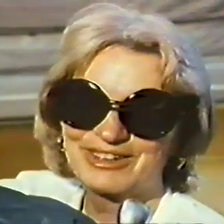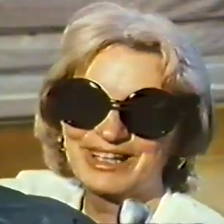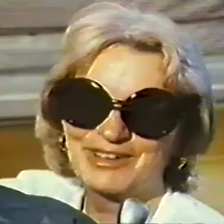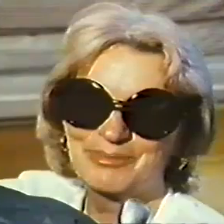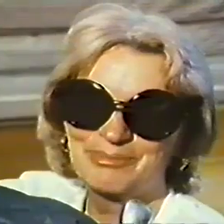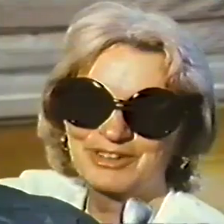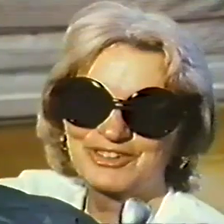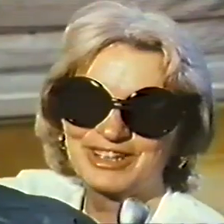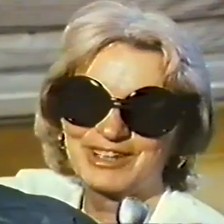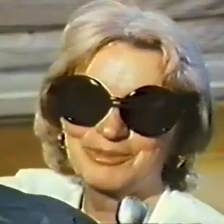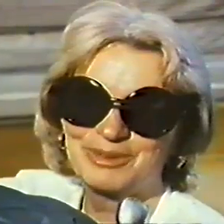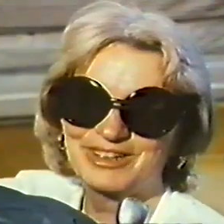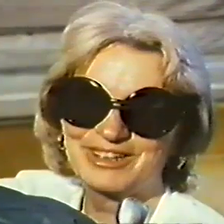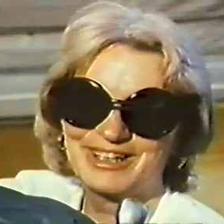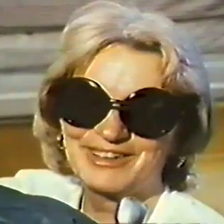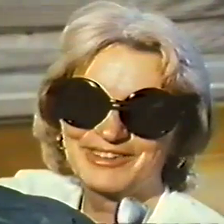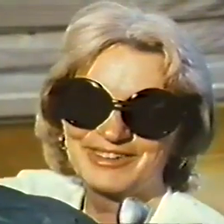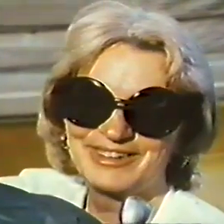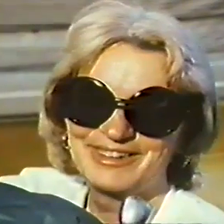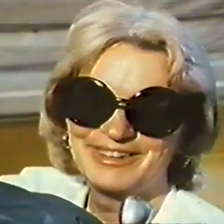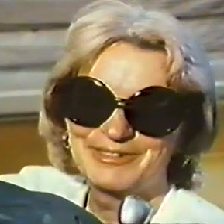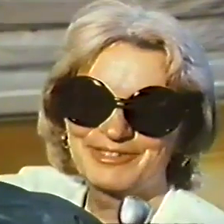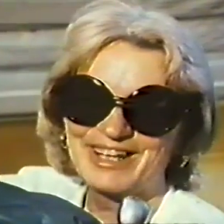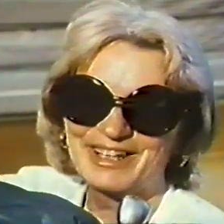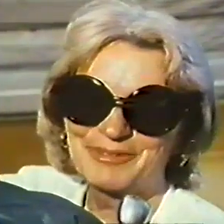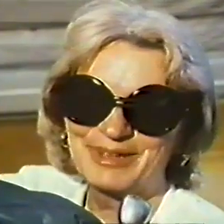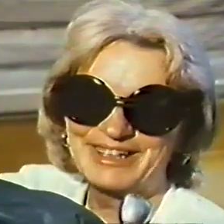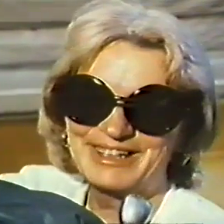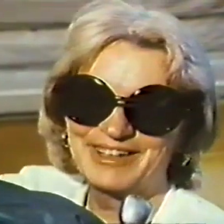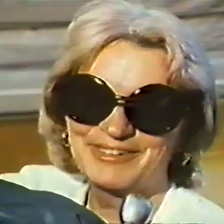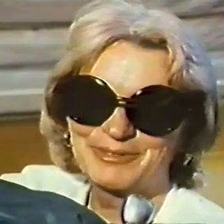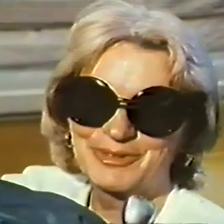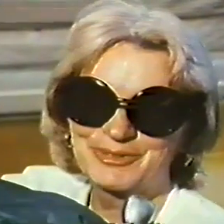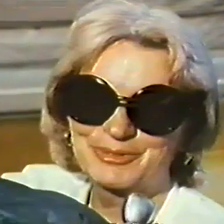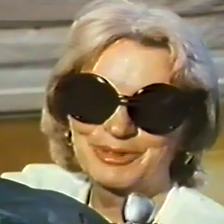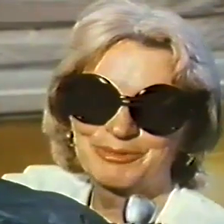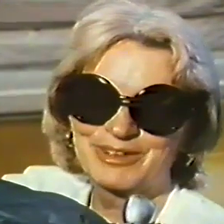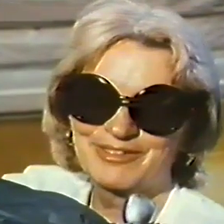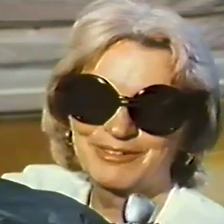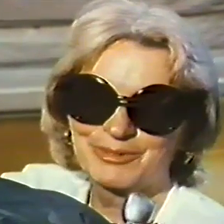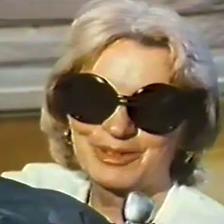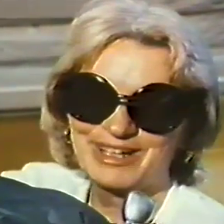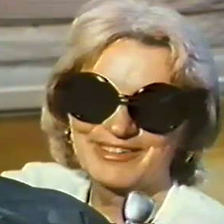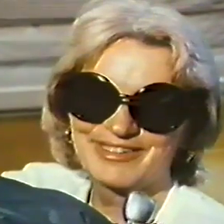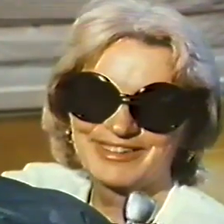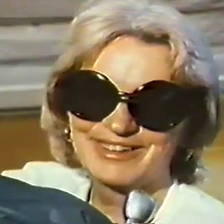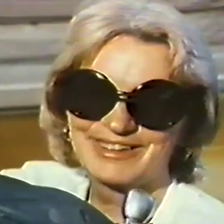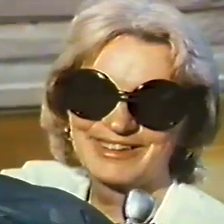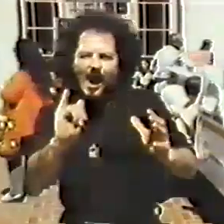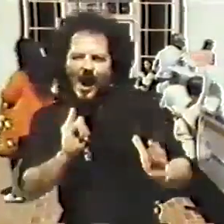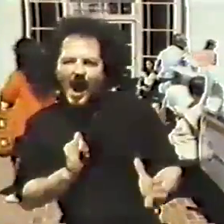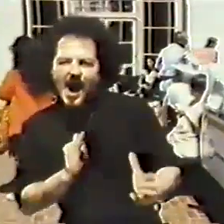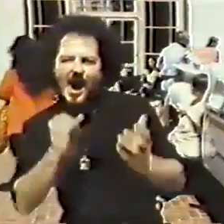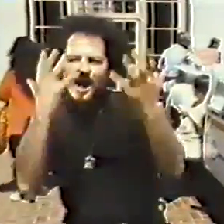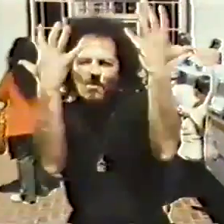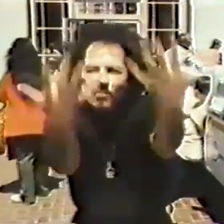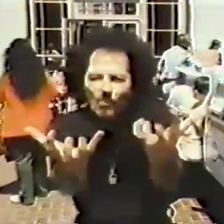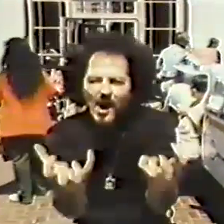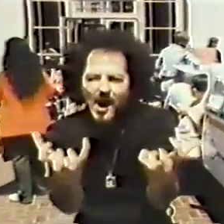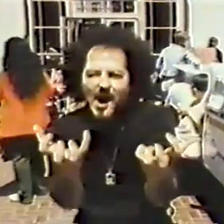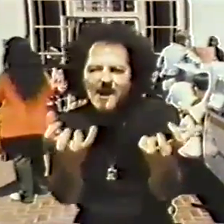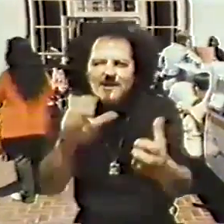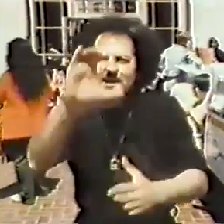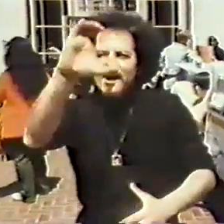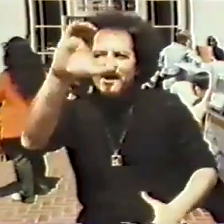walk together, march together, wheel together, find our way down the road toward real civil rights.